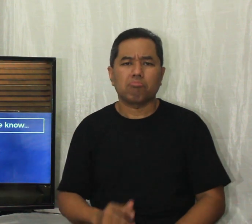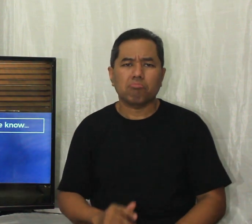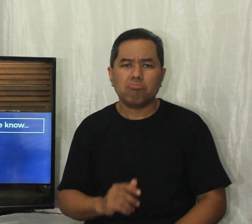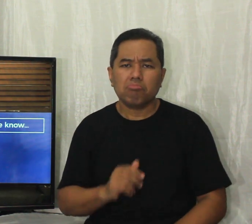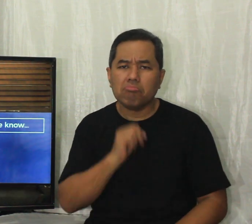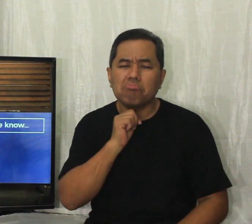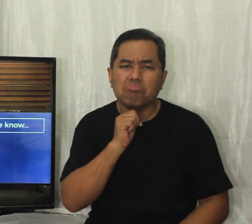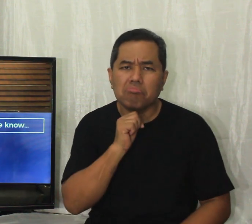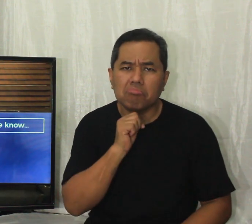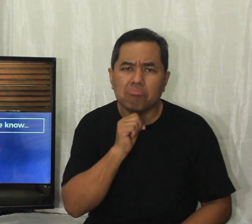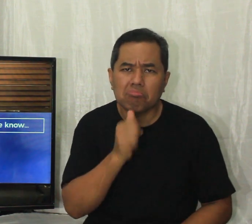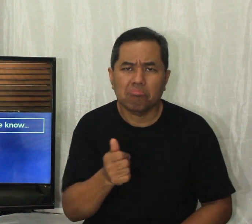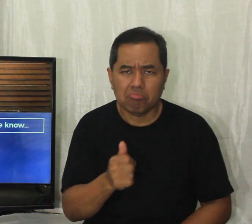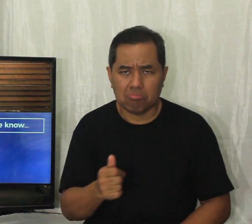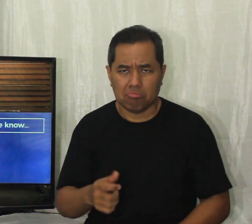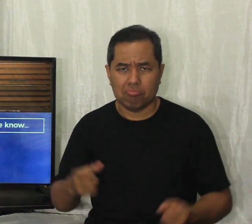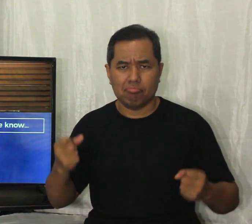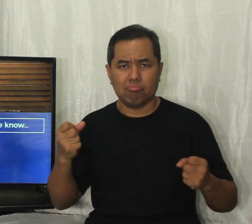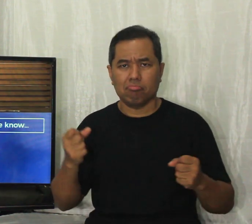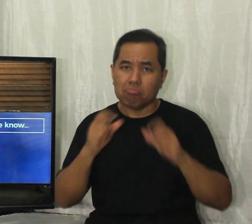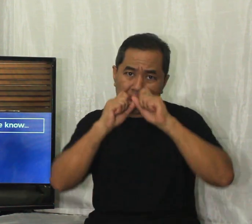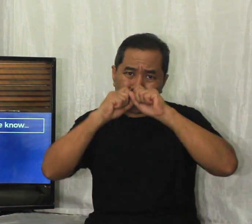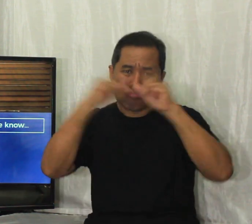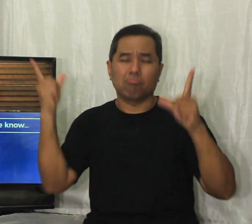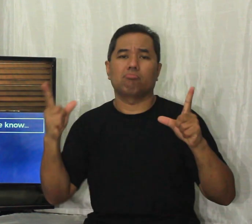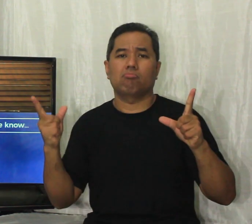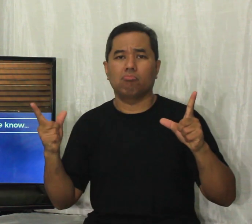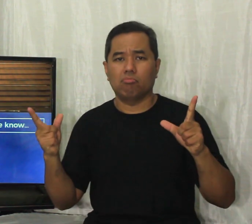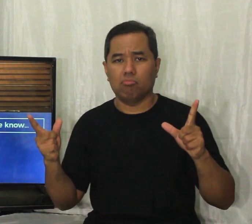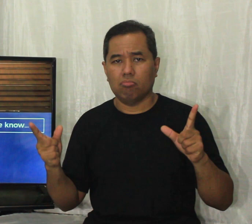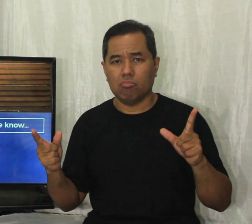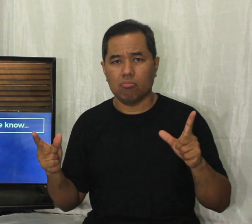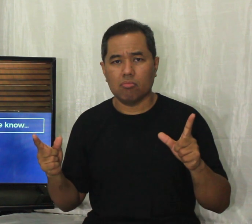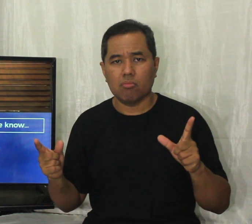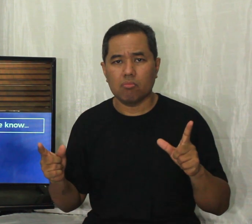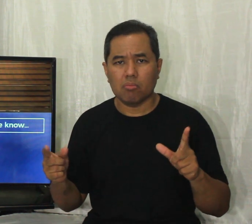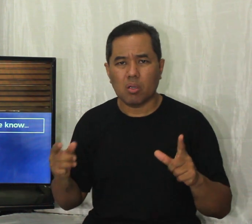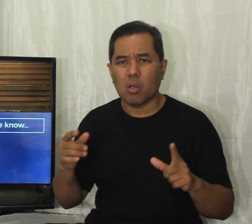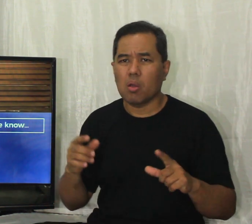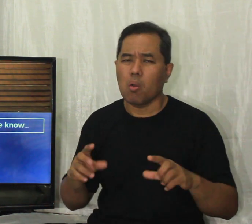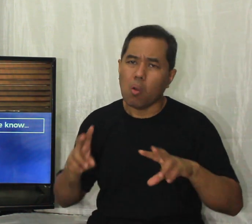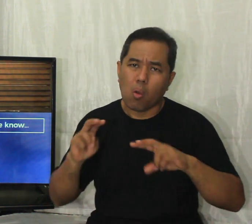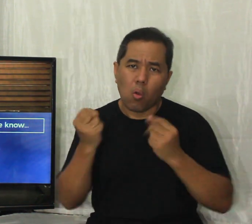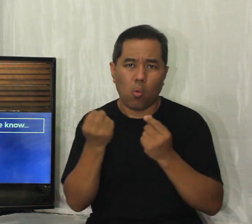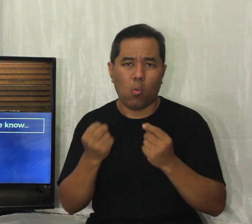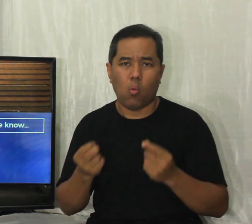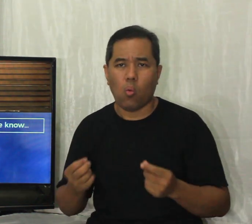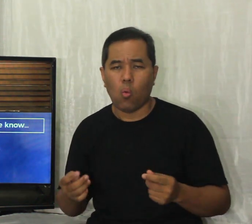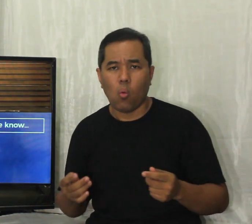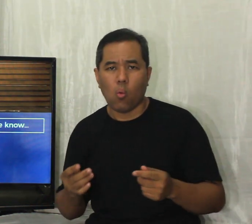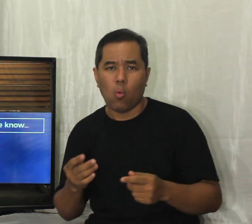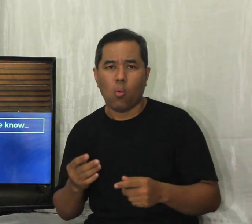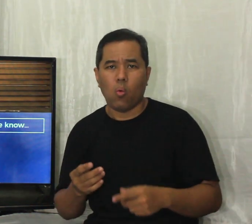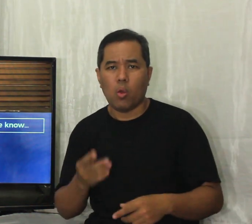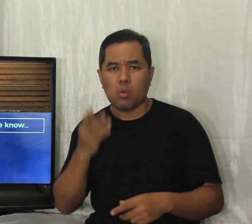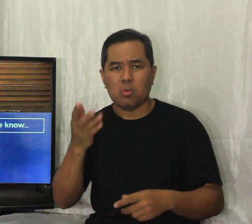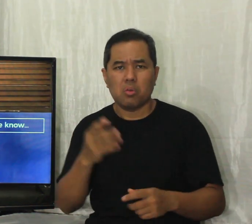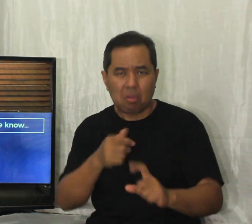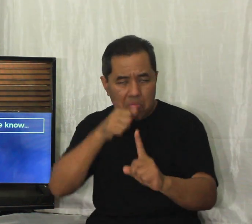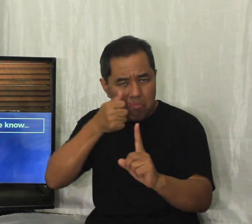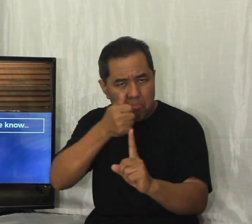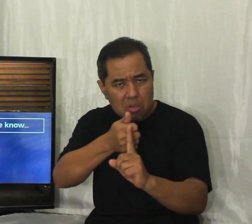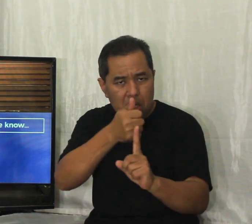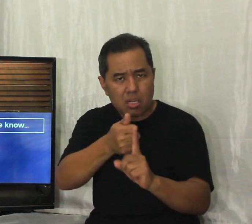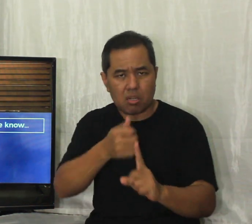people start to hate us. Jesus said that's going to happen. That's part of the indication, right, of my soon return.